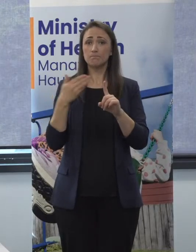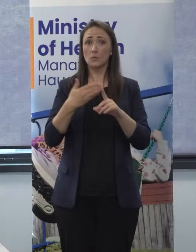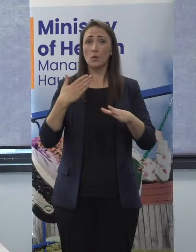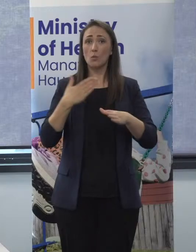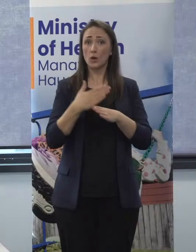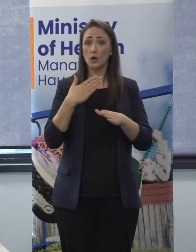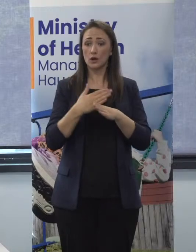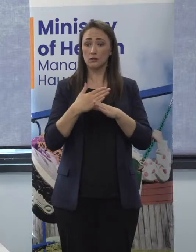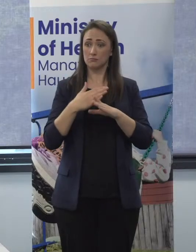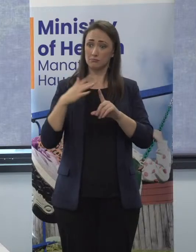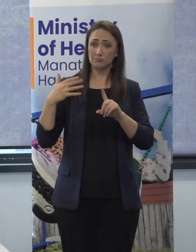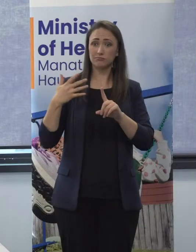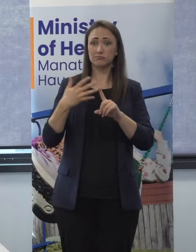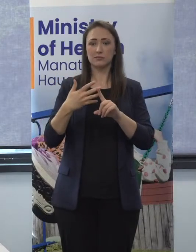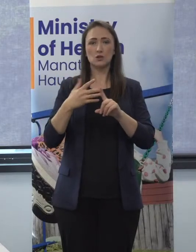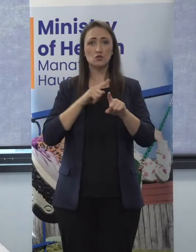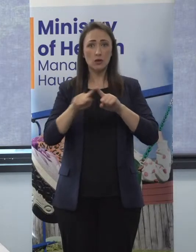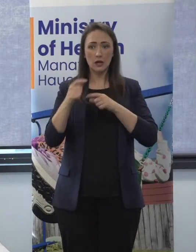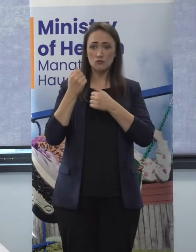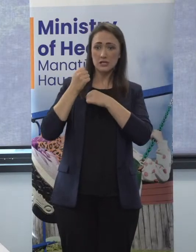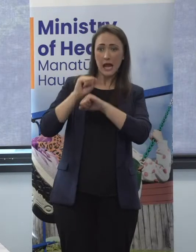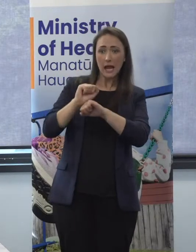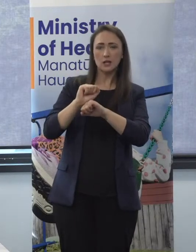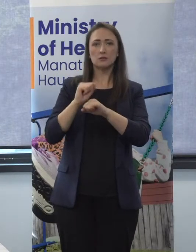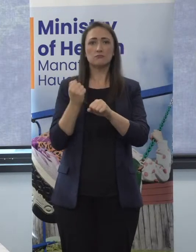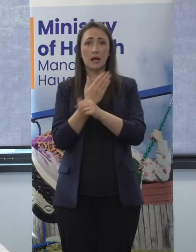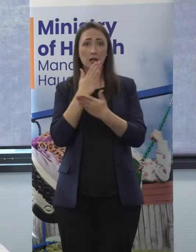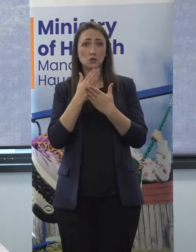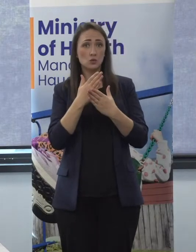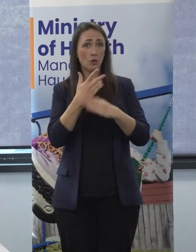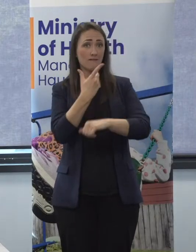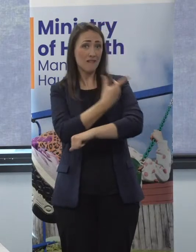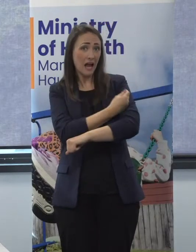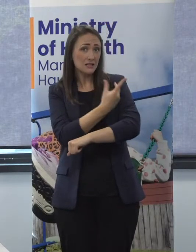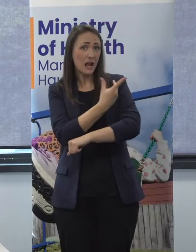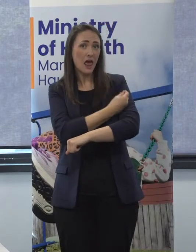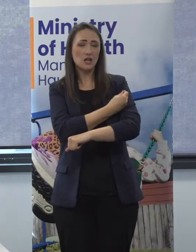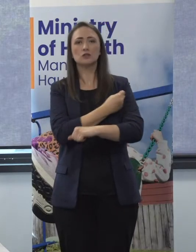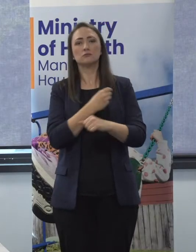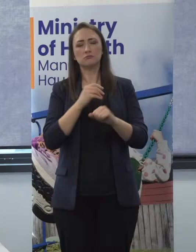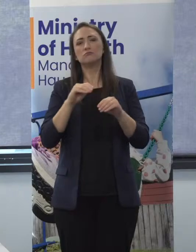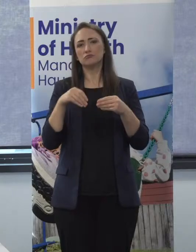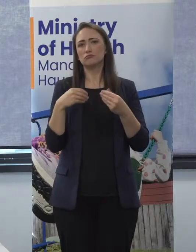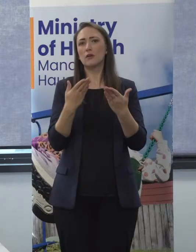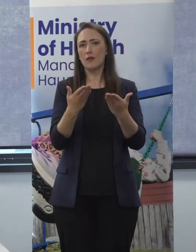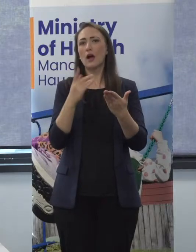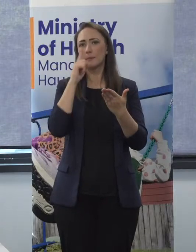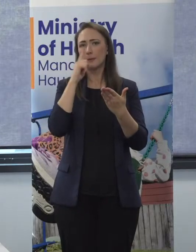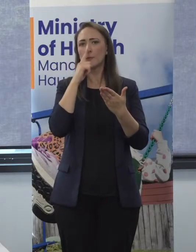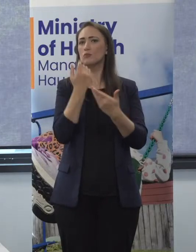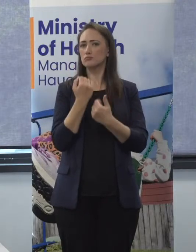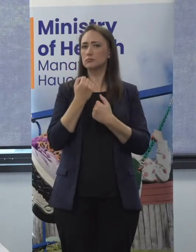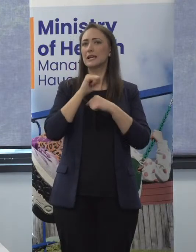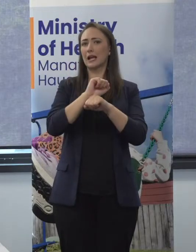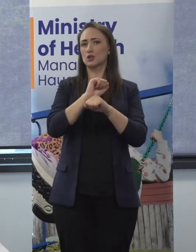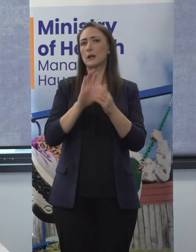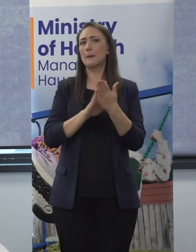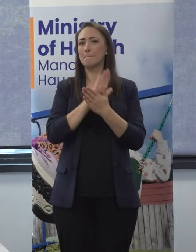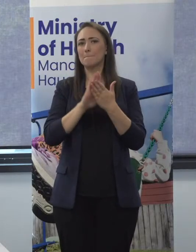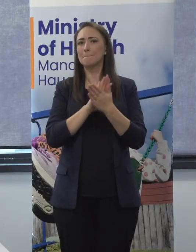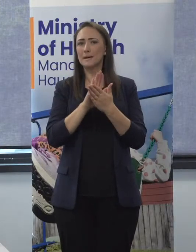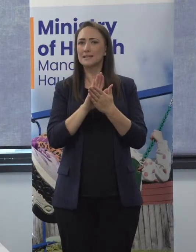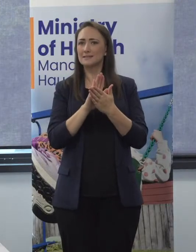health measures, the protections and vaccination rates are continuing to provide good levels of protection and leave us well